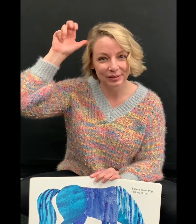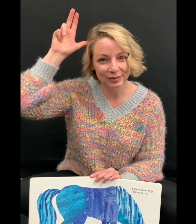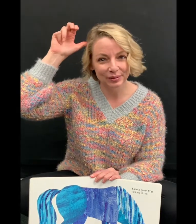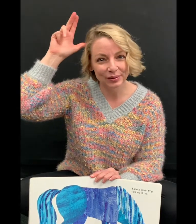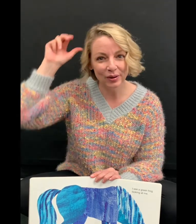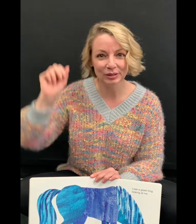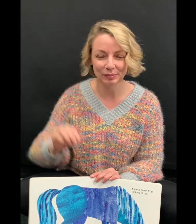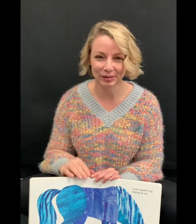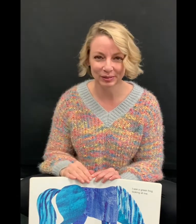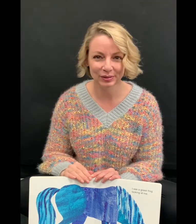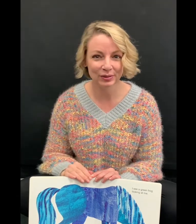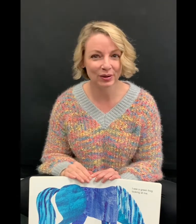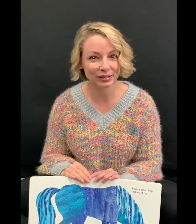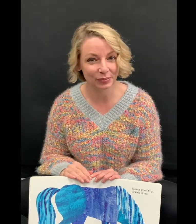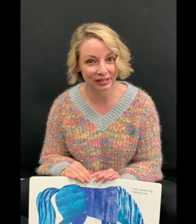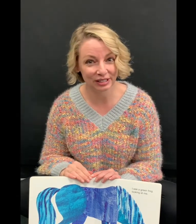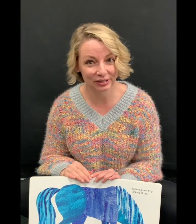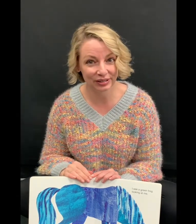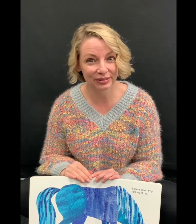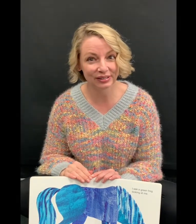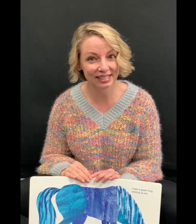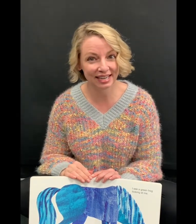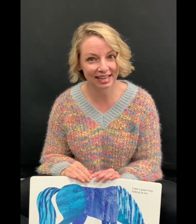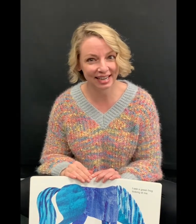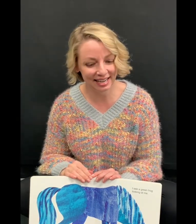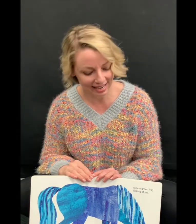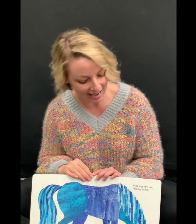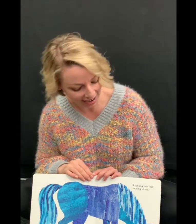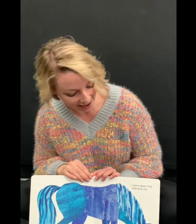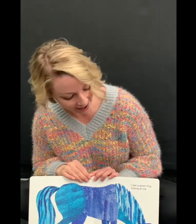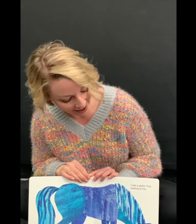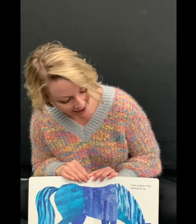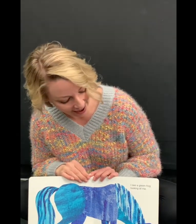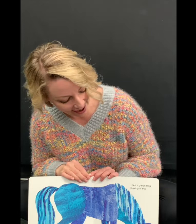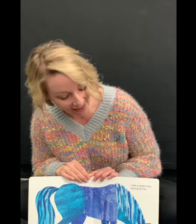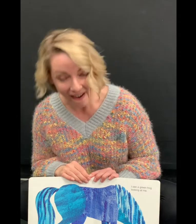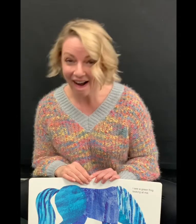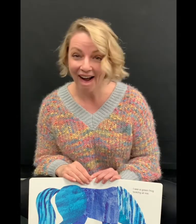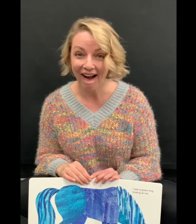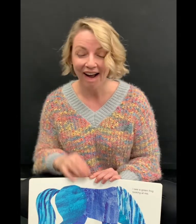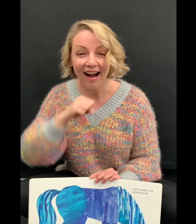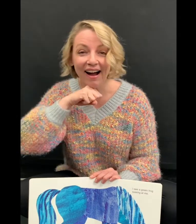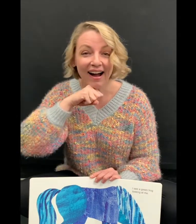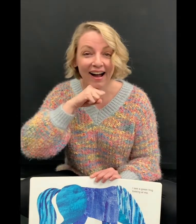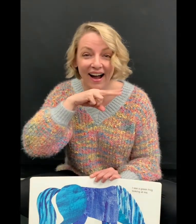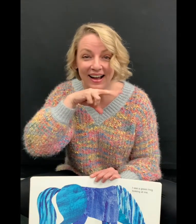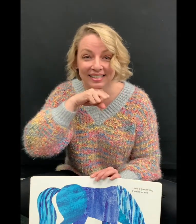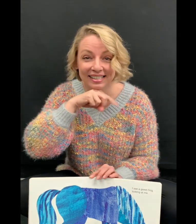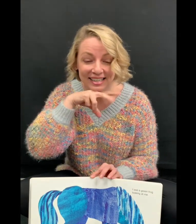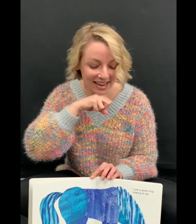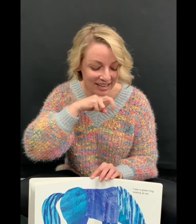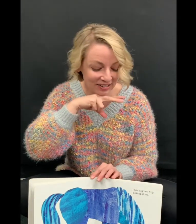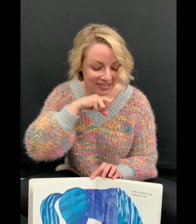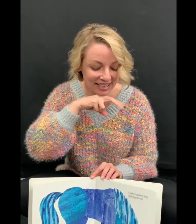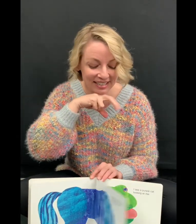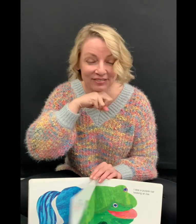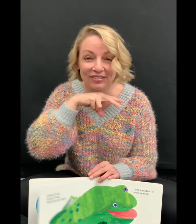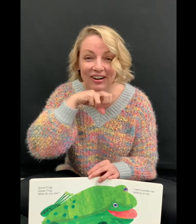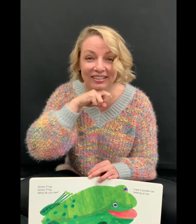Blue horse, blue horse, what do you see? Ribbit, ribbit, ribbit, ribbit, ribbit. I see a green frog